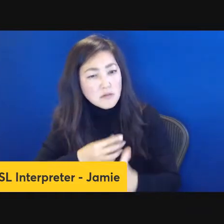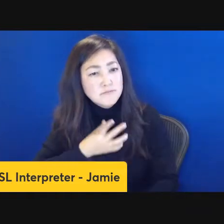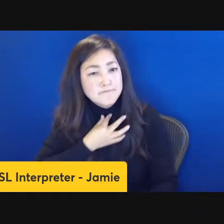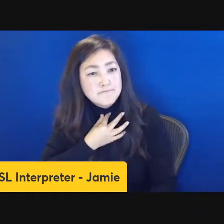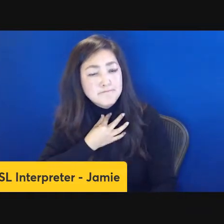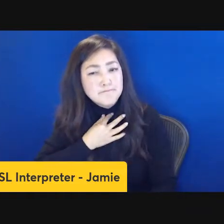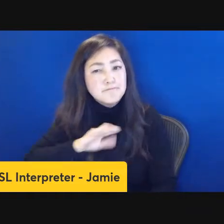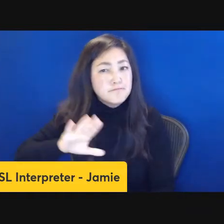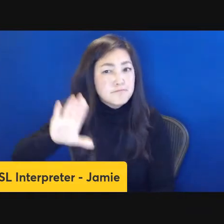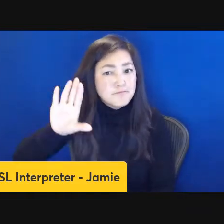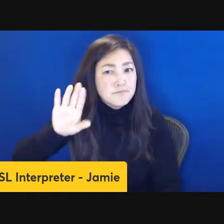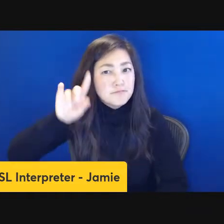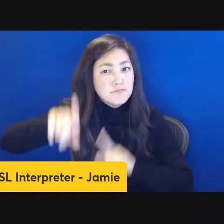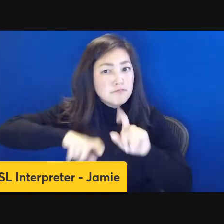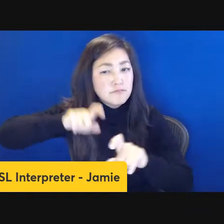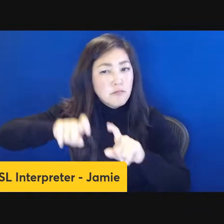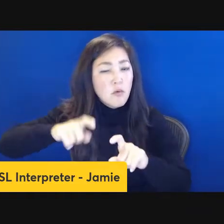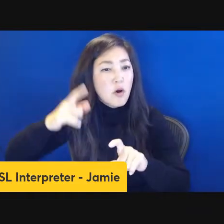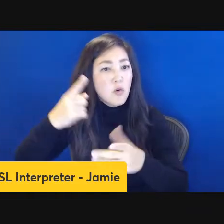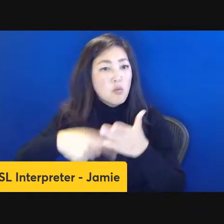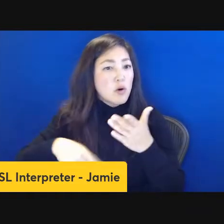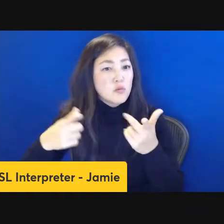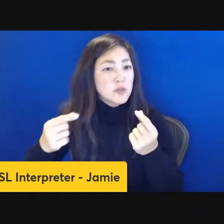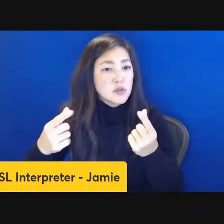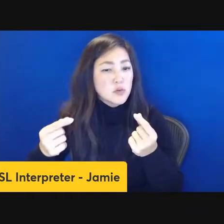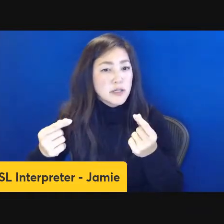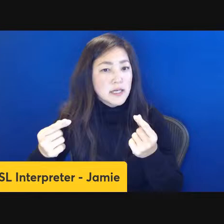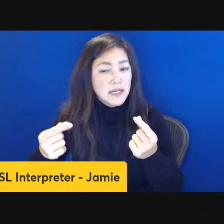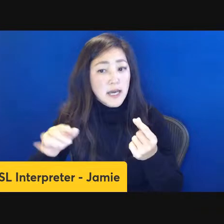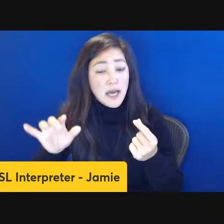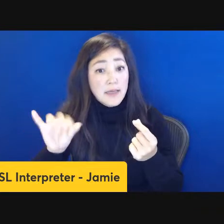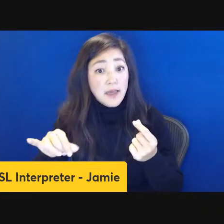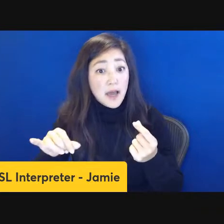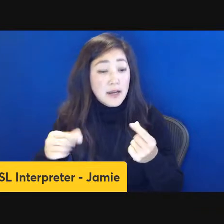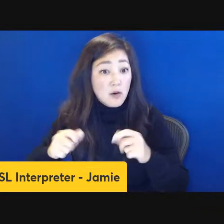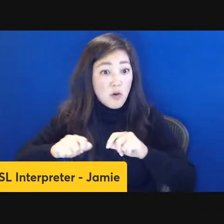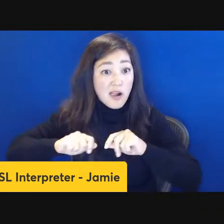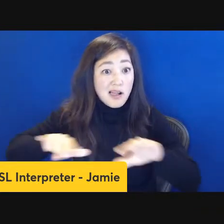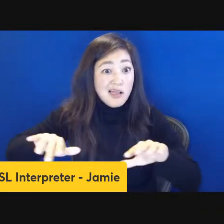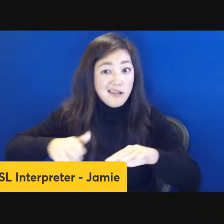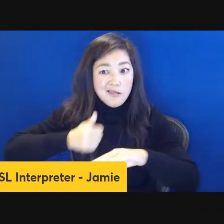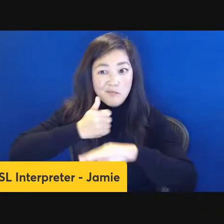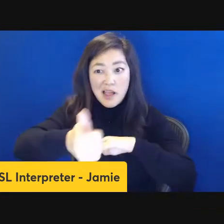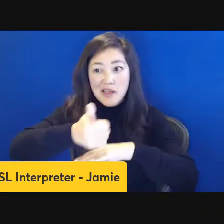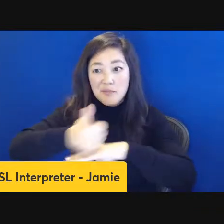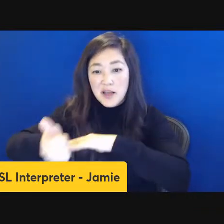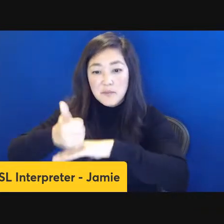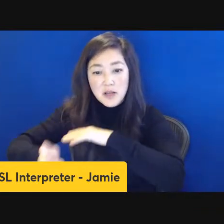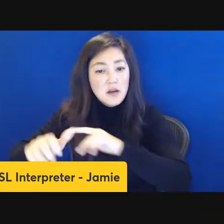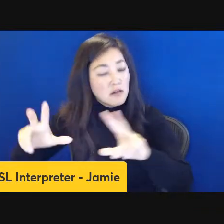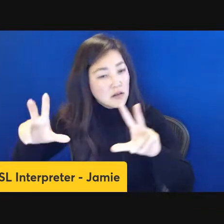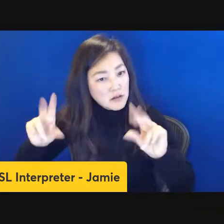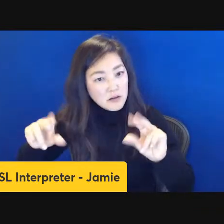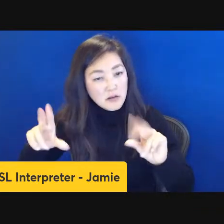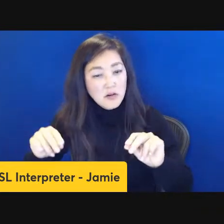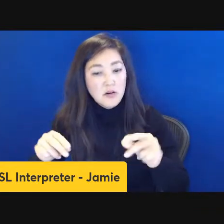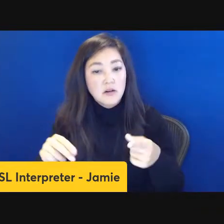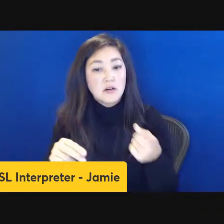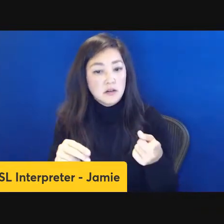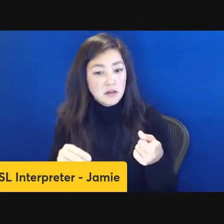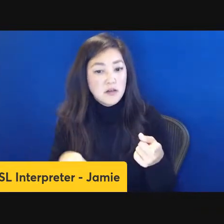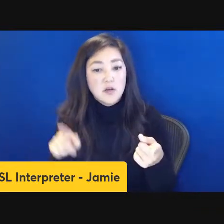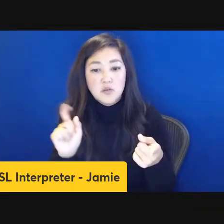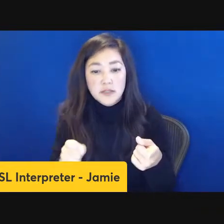doing. And again, I don't want to do this in a way that is spreading blame. I think what we need to do as mature, thoughtful individuals is ask